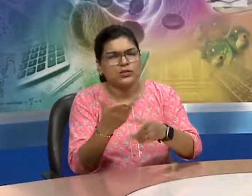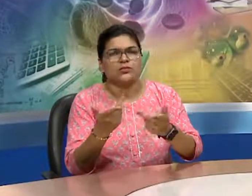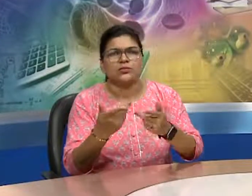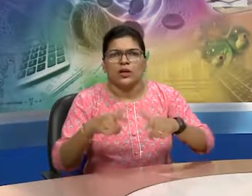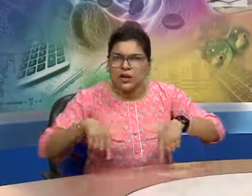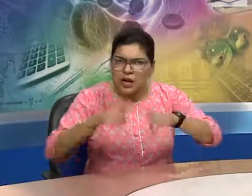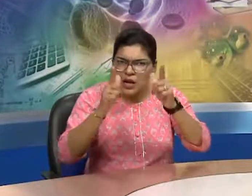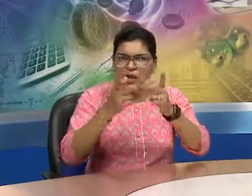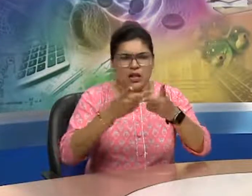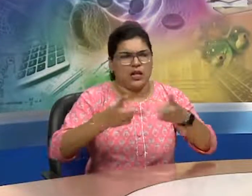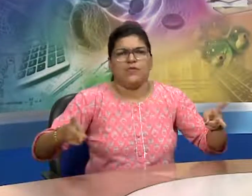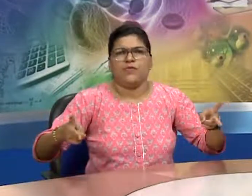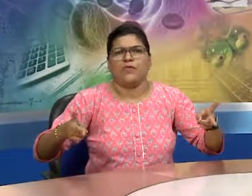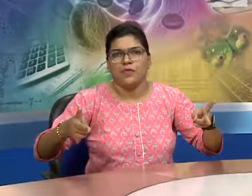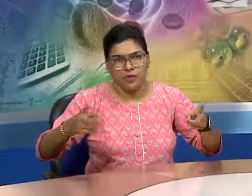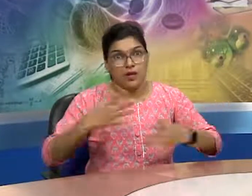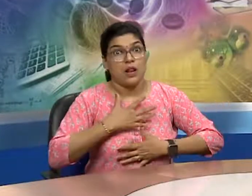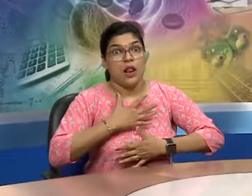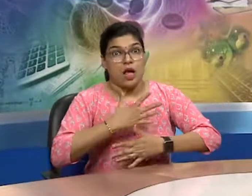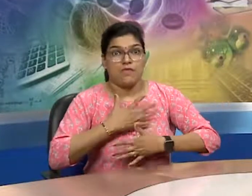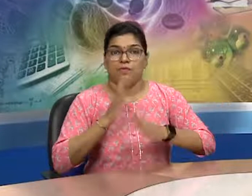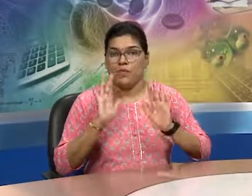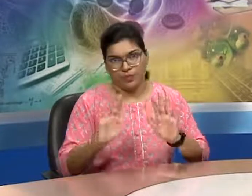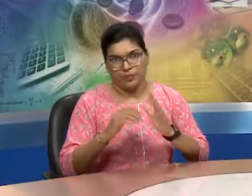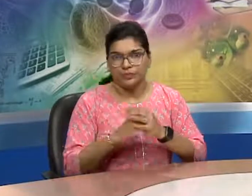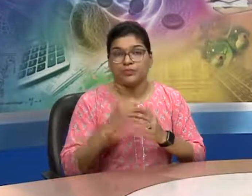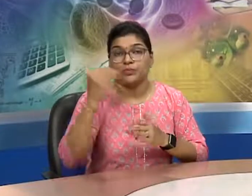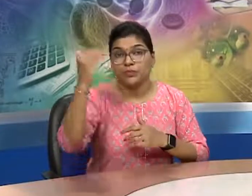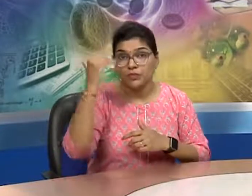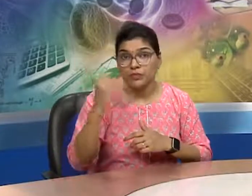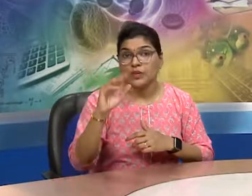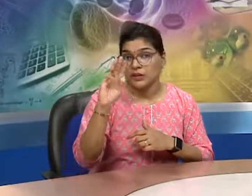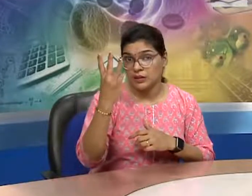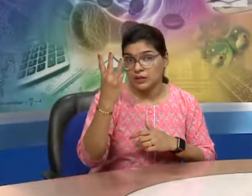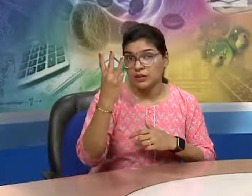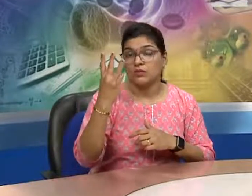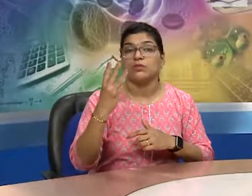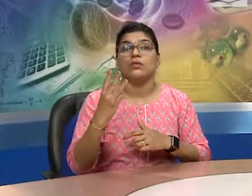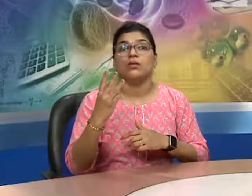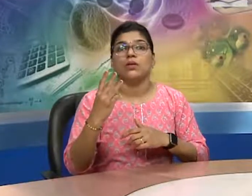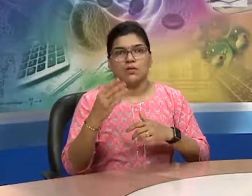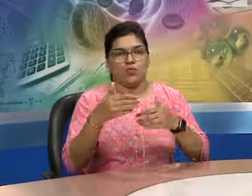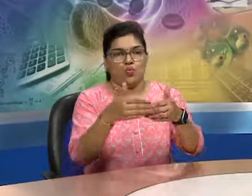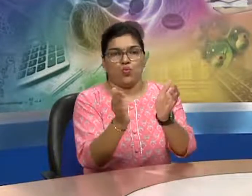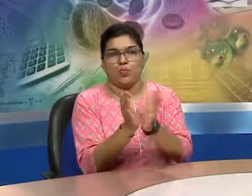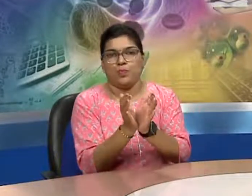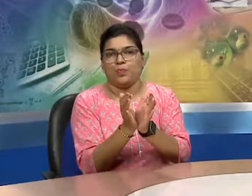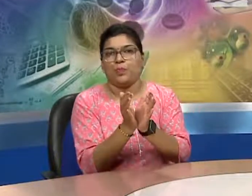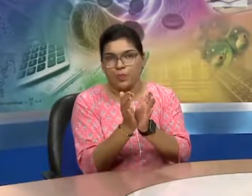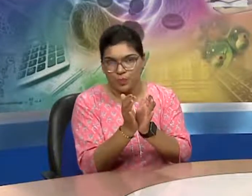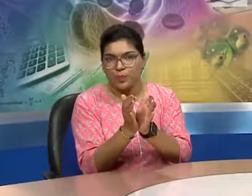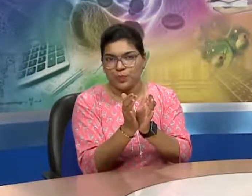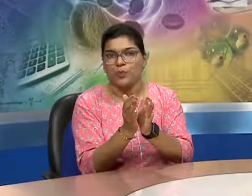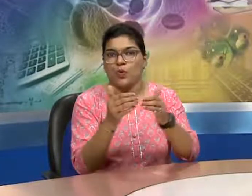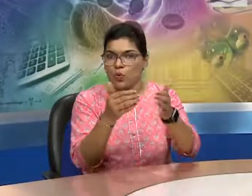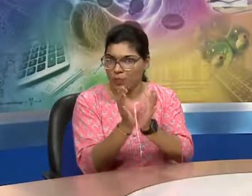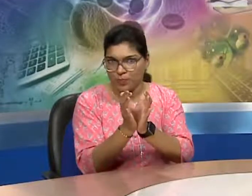individual level. B is the second level, which is population. C is the third